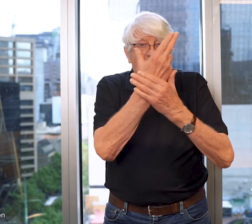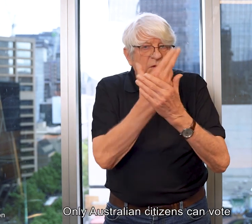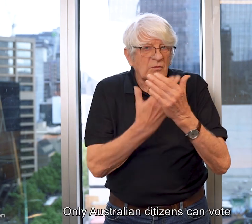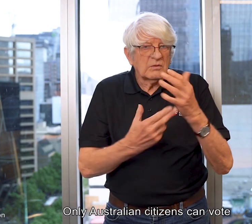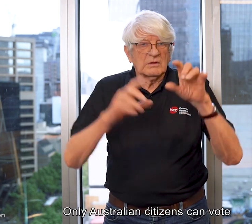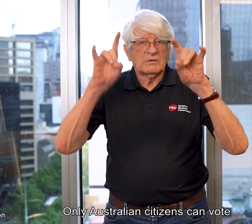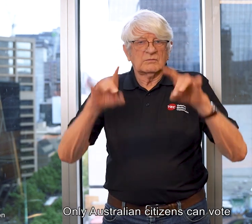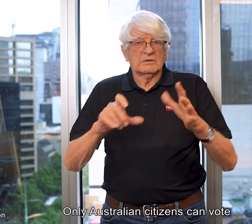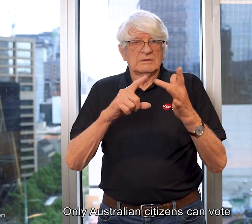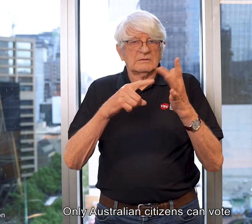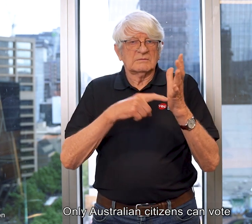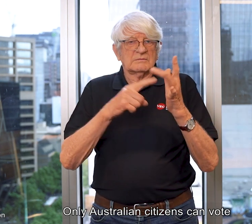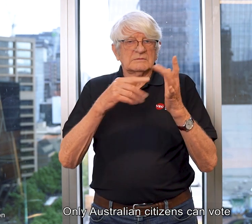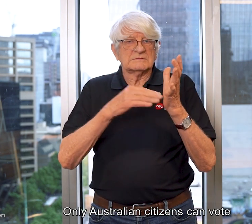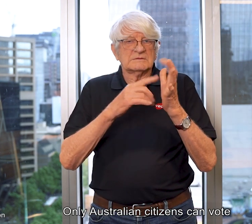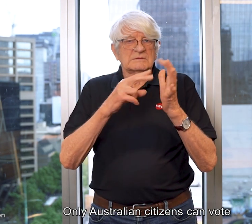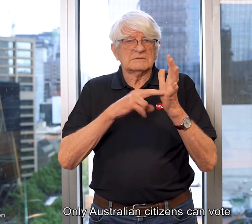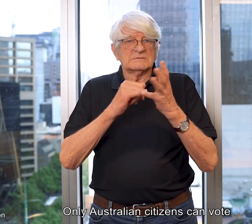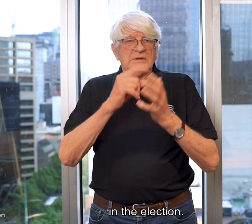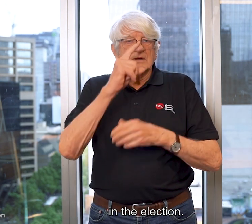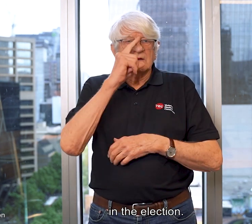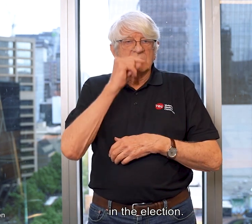Only Australian citizens can vote in the election.